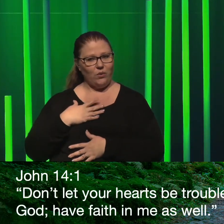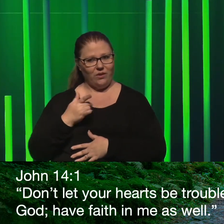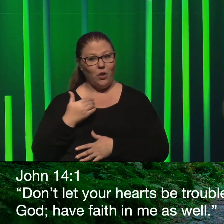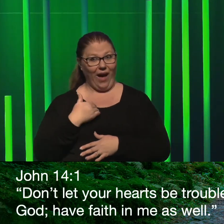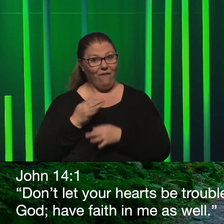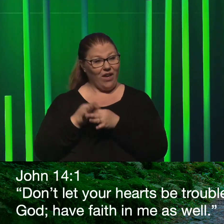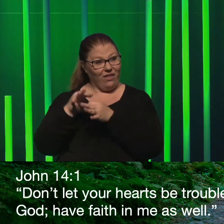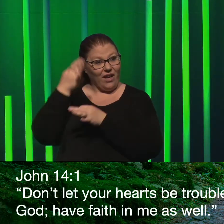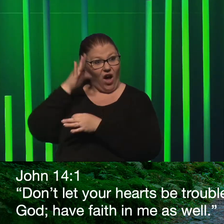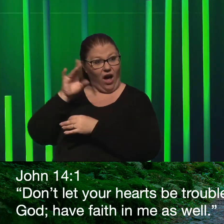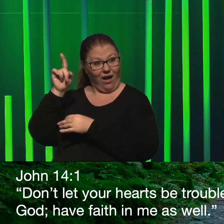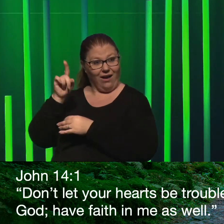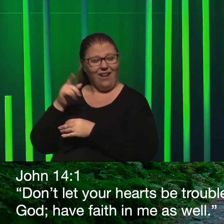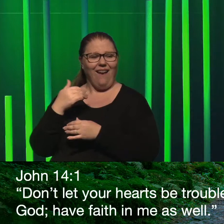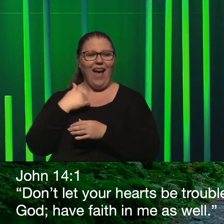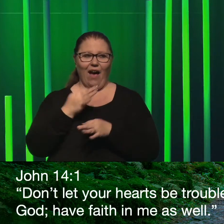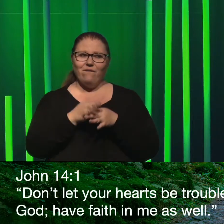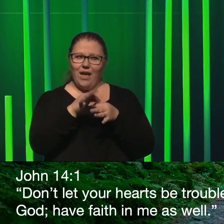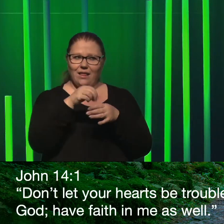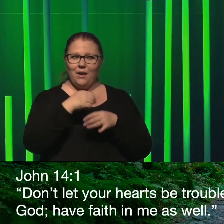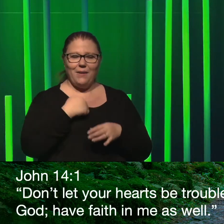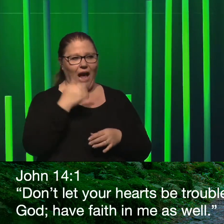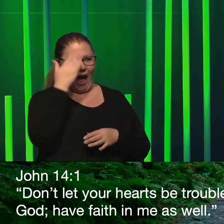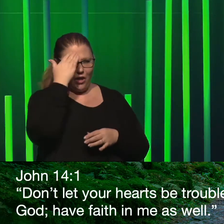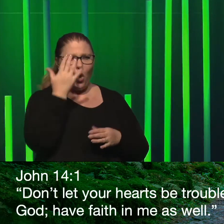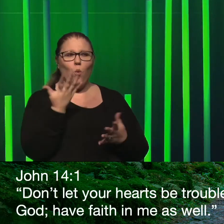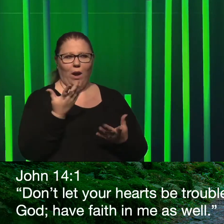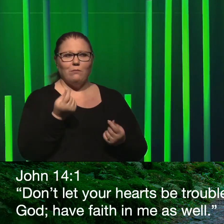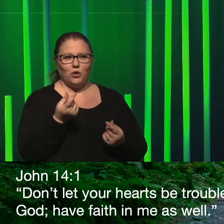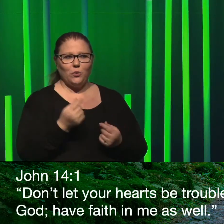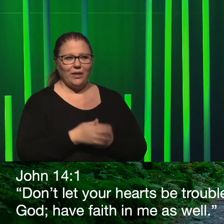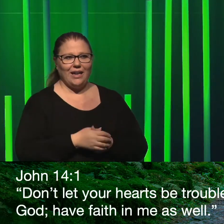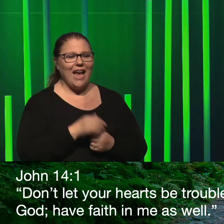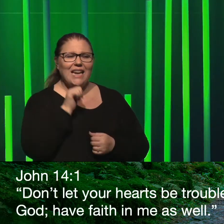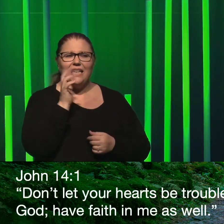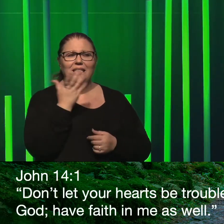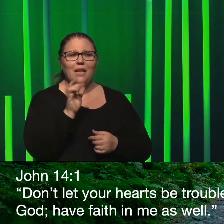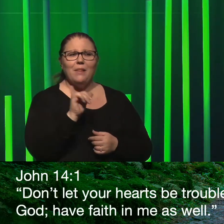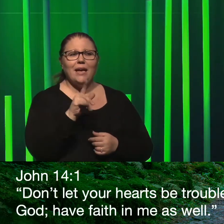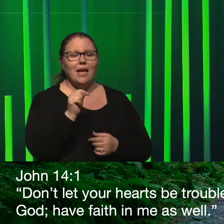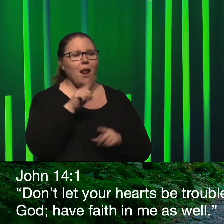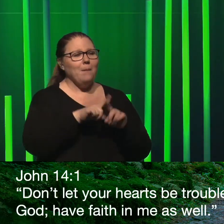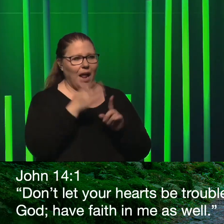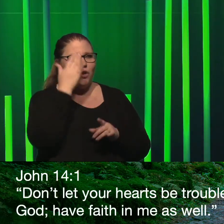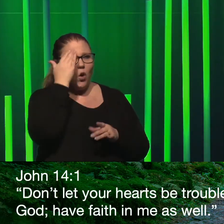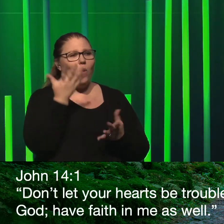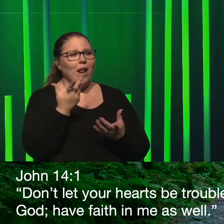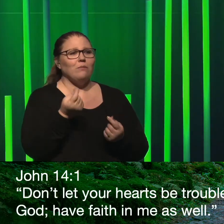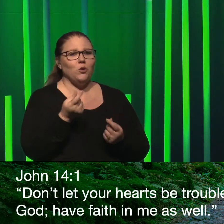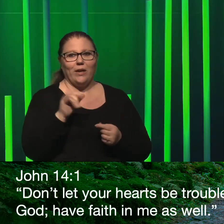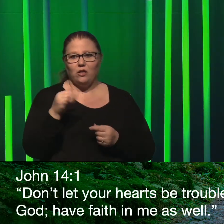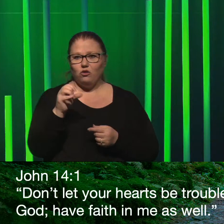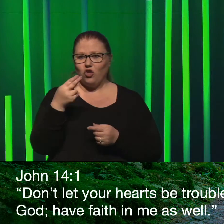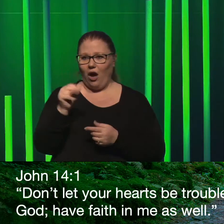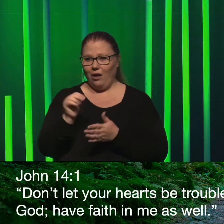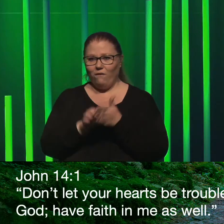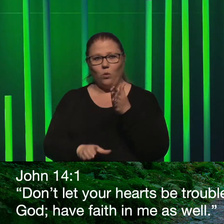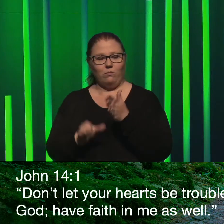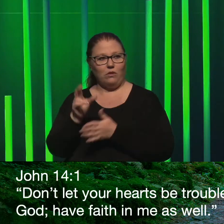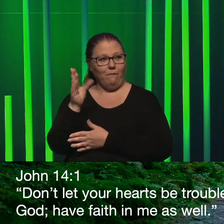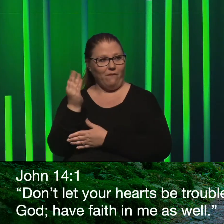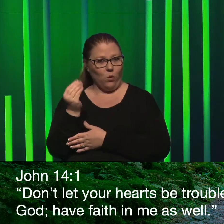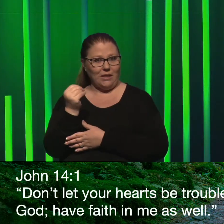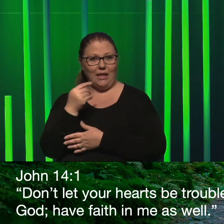faith in God. Have faith in me. I know what I'm doing. I know what I'm doing. It's not going to seem like I know what I'm doing, but I know what I'm doing. And then in John 14, he kind of starts to